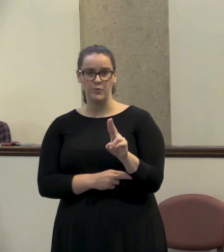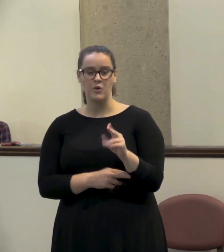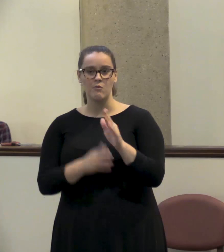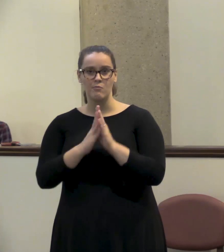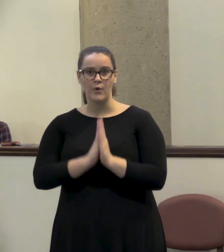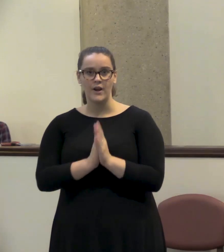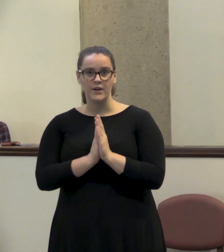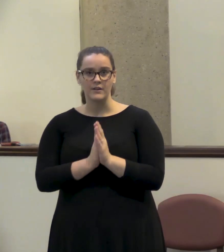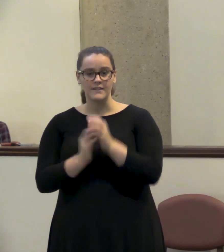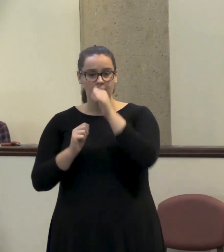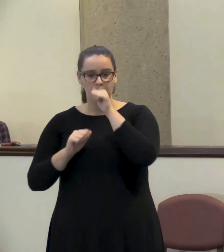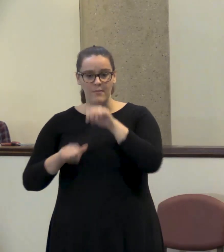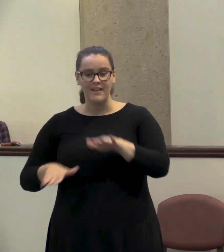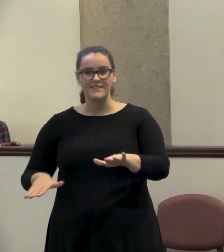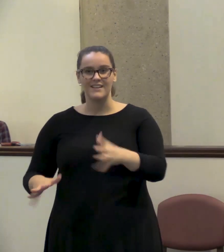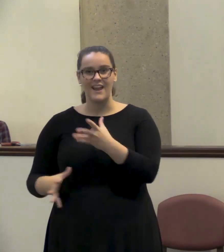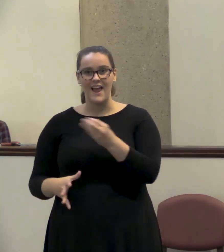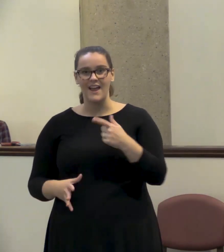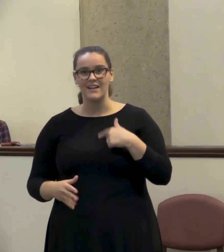and a challenge.